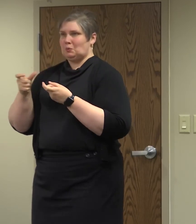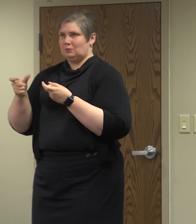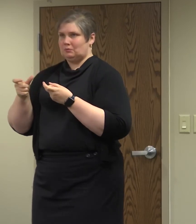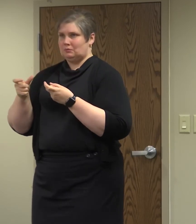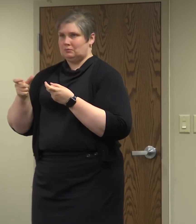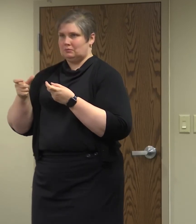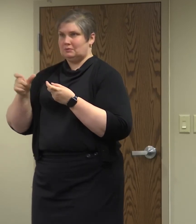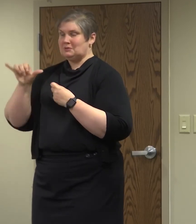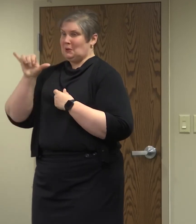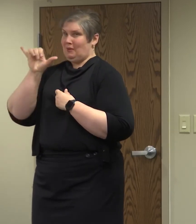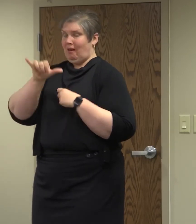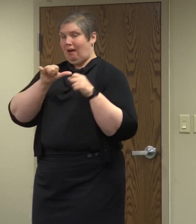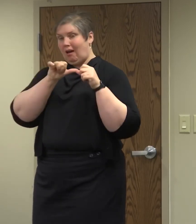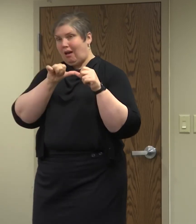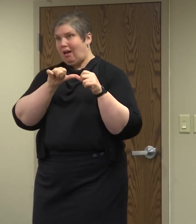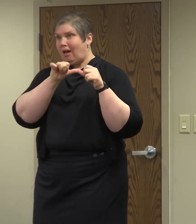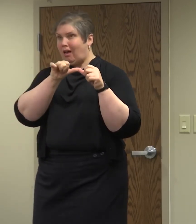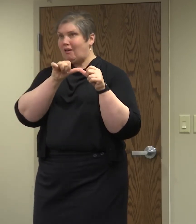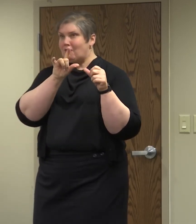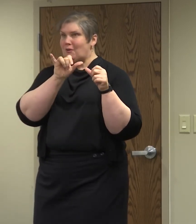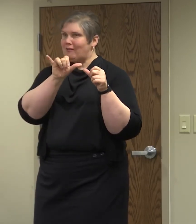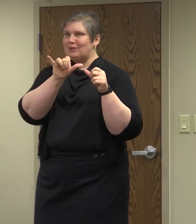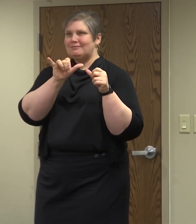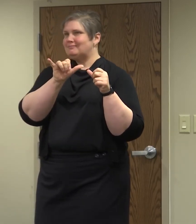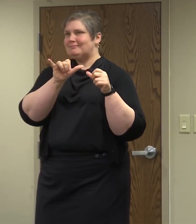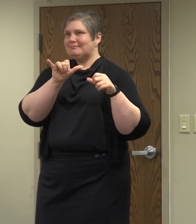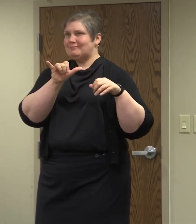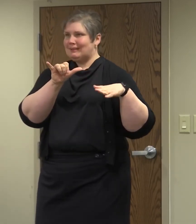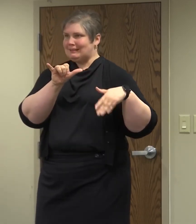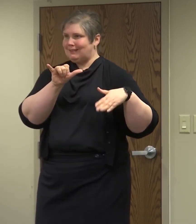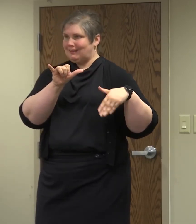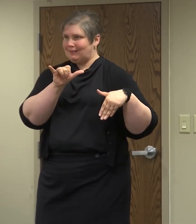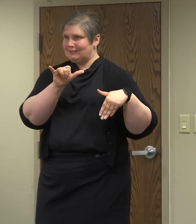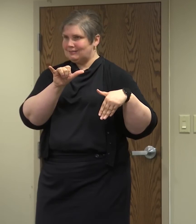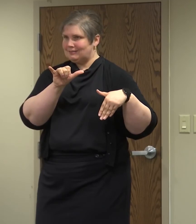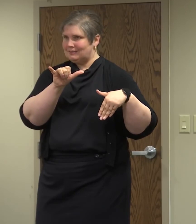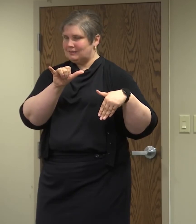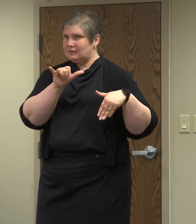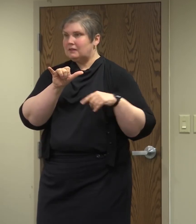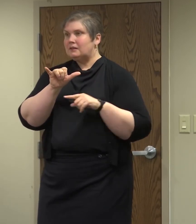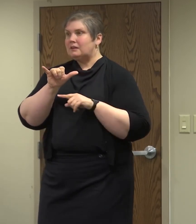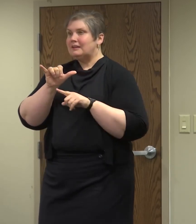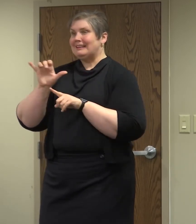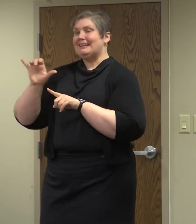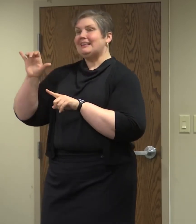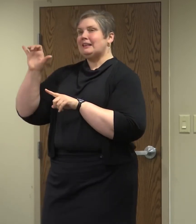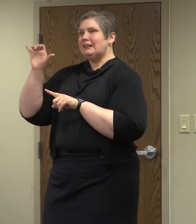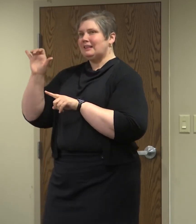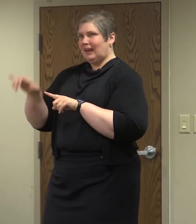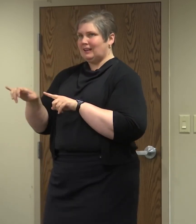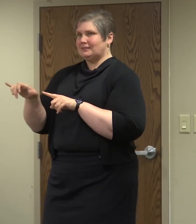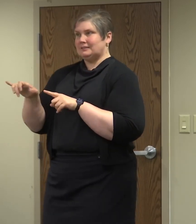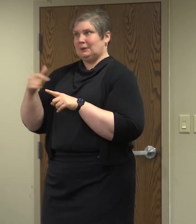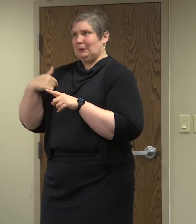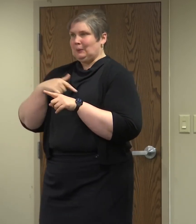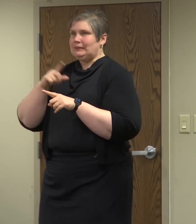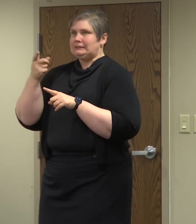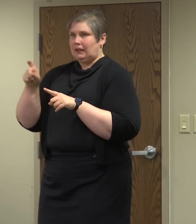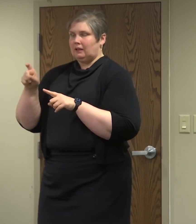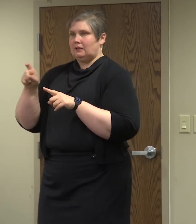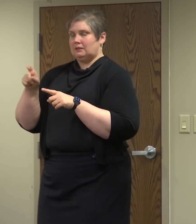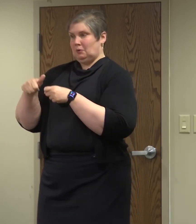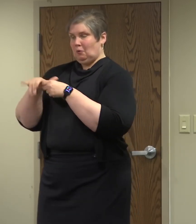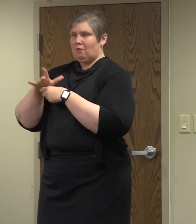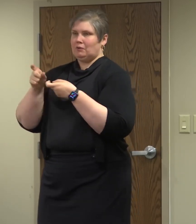endemic yet. It is still controlling our lives. It's still controlling our businesses, our schools. And so we need to